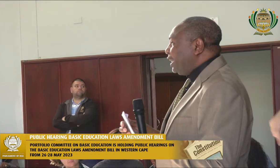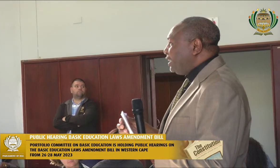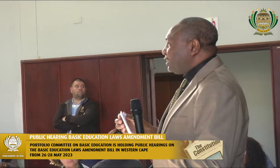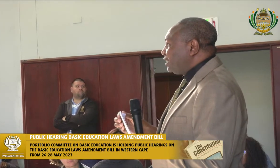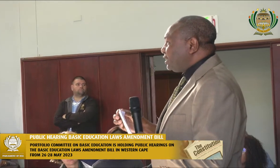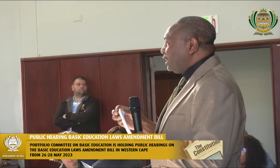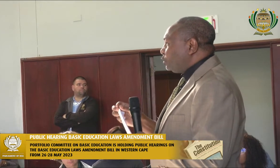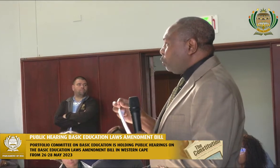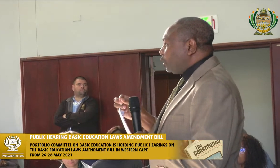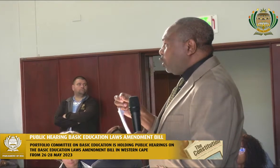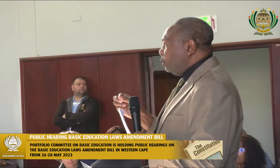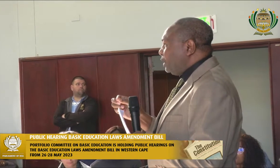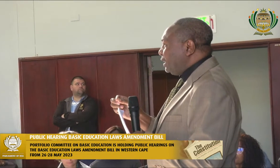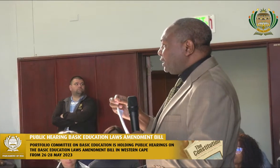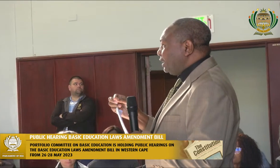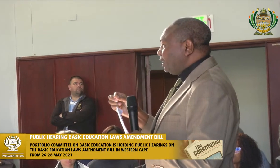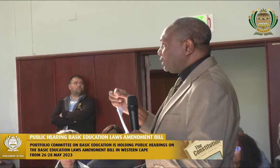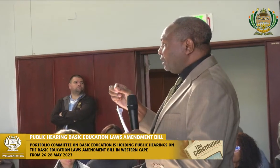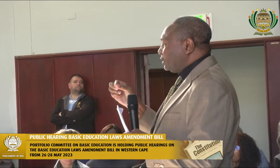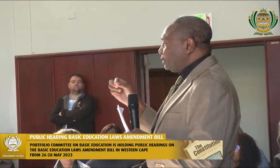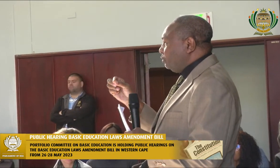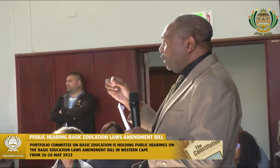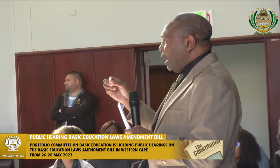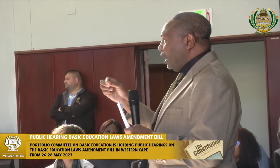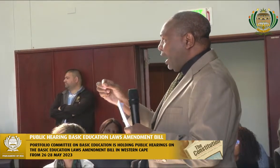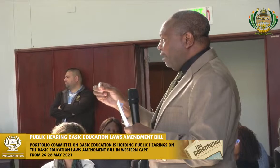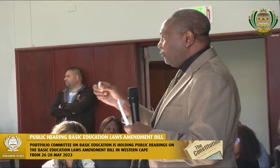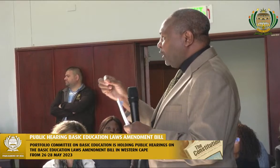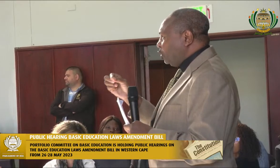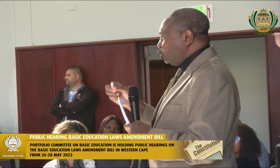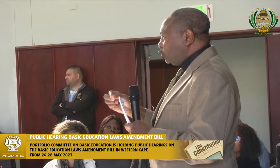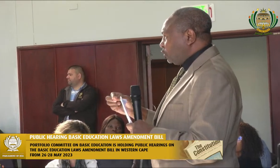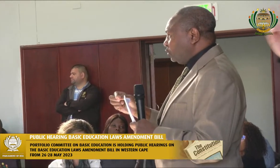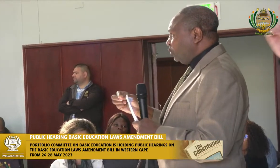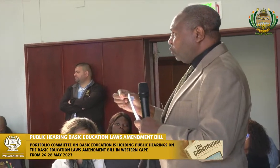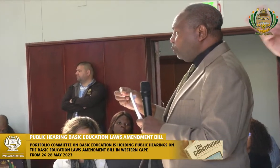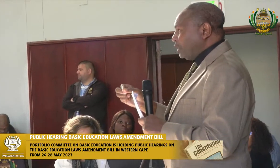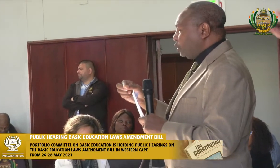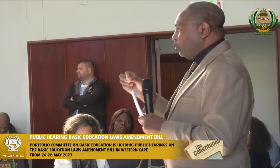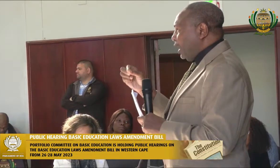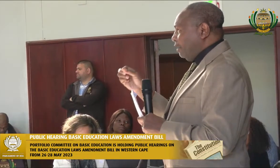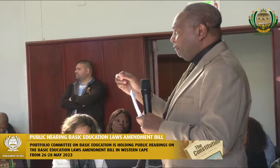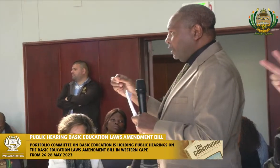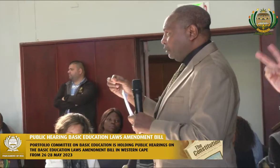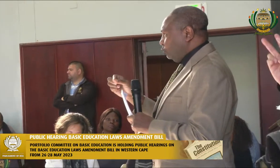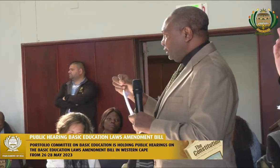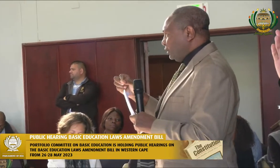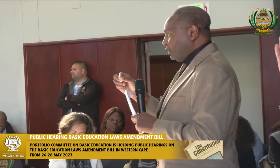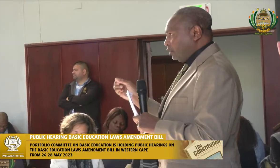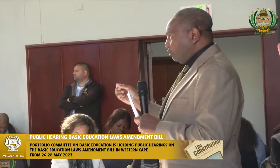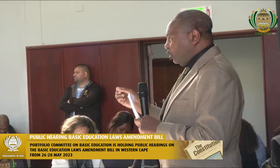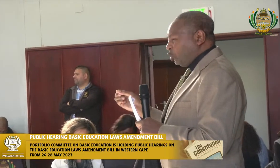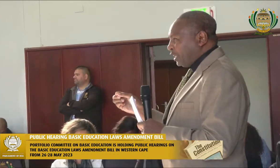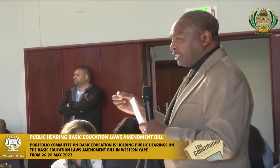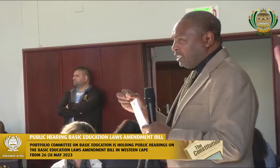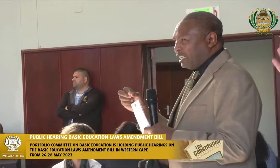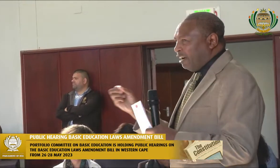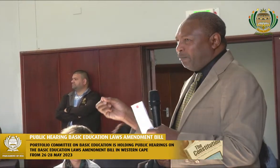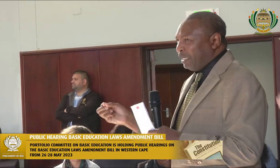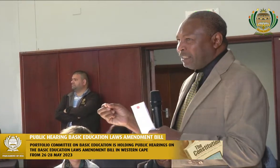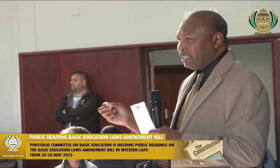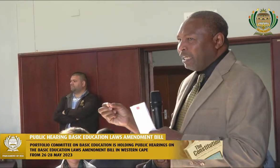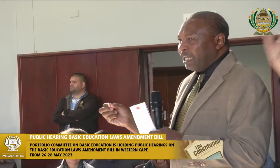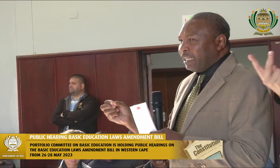been challenges that when communities have issues with whoever, which